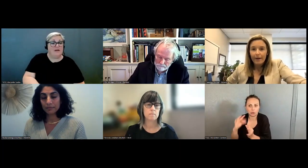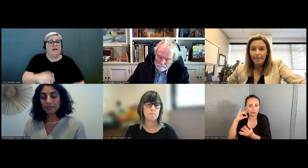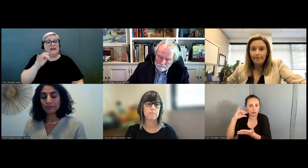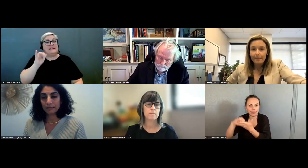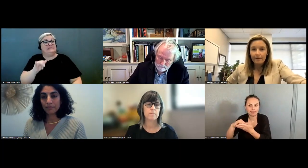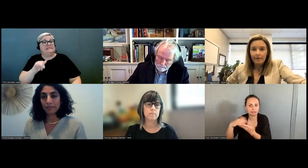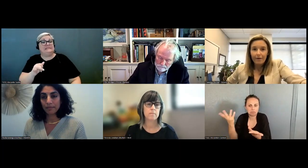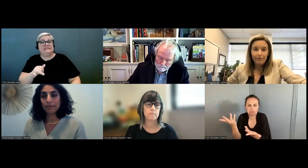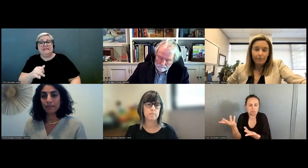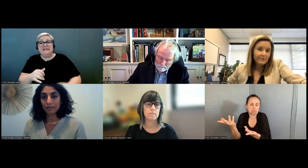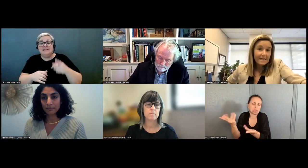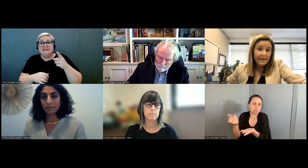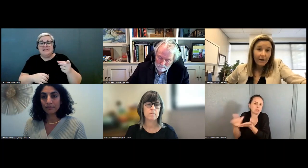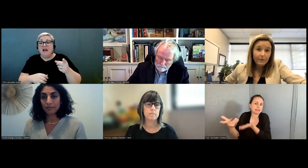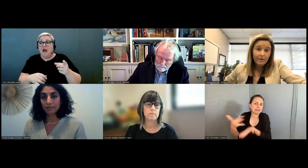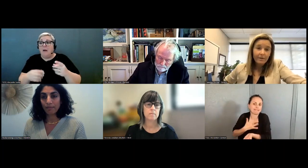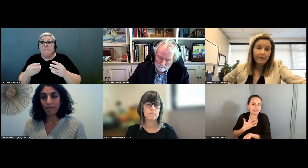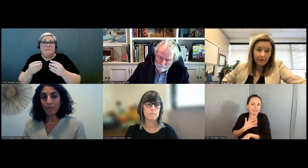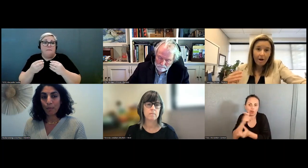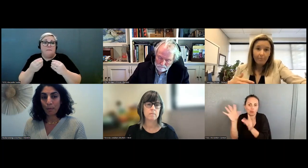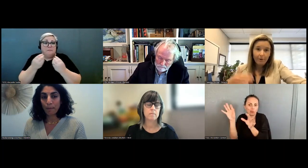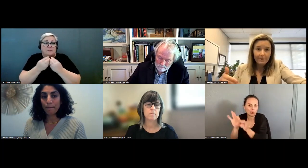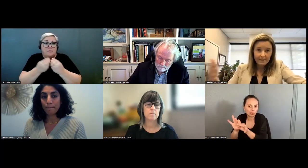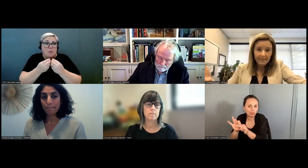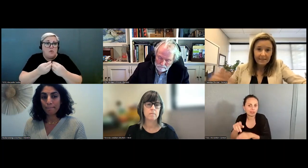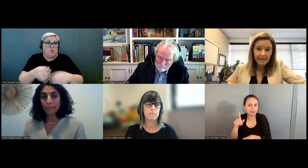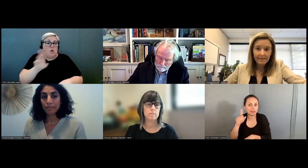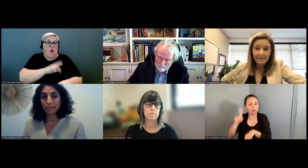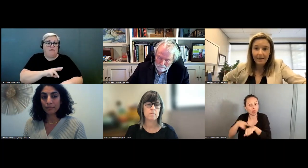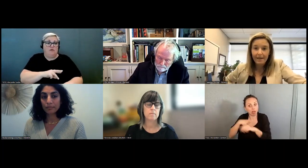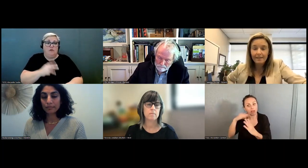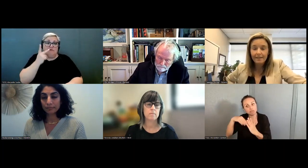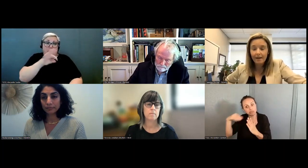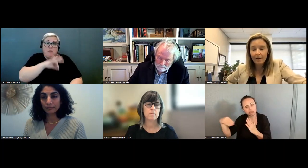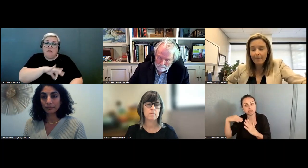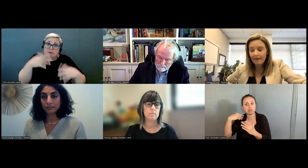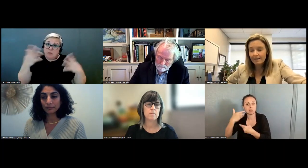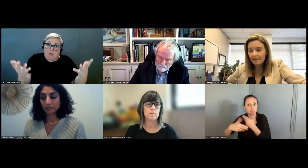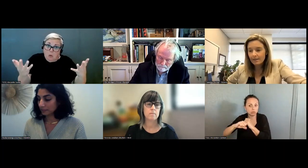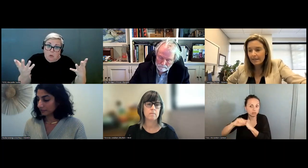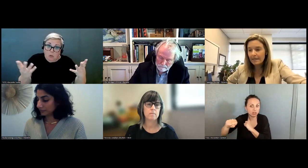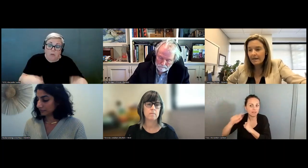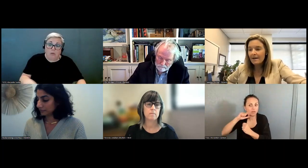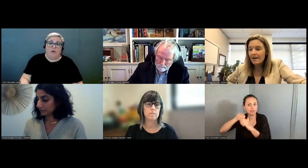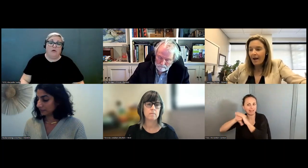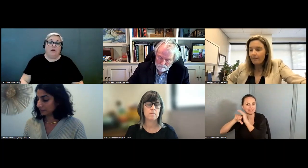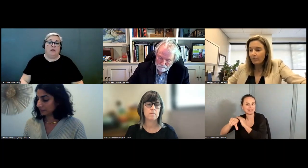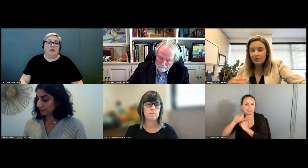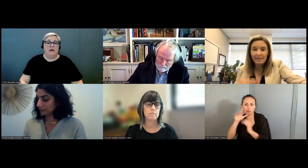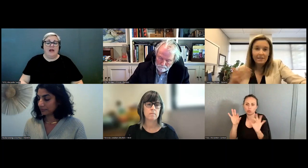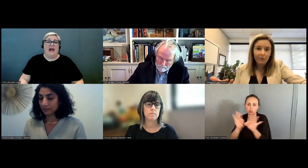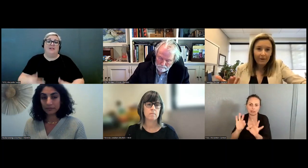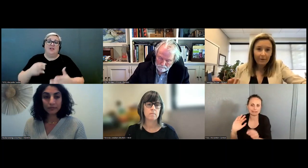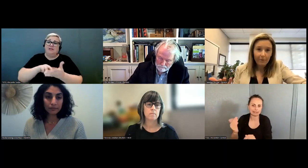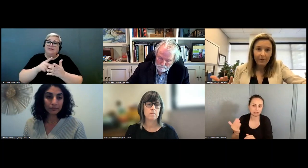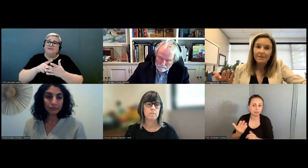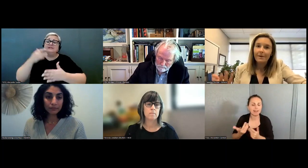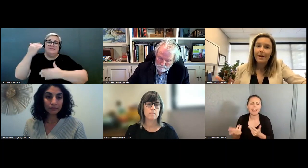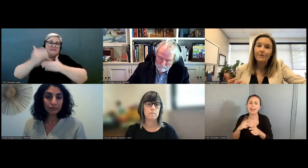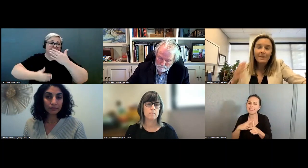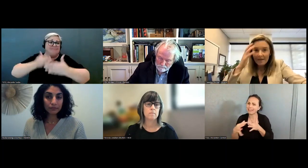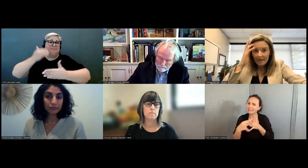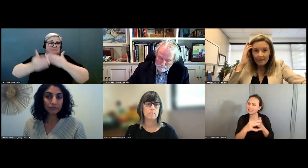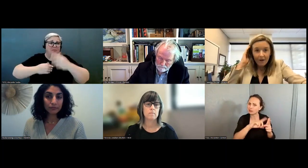of seeking out the long process that it takes to get access to it, which leads to another